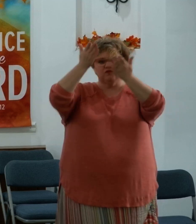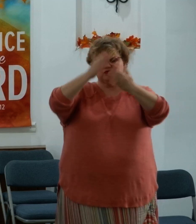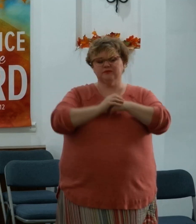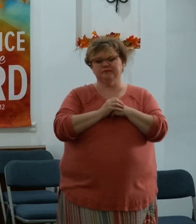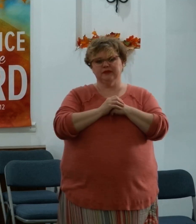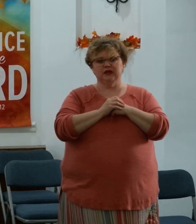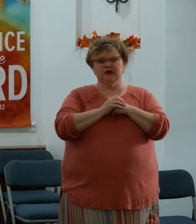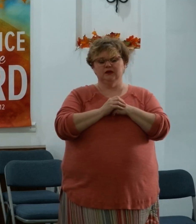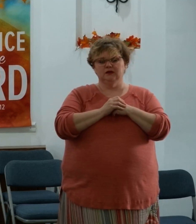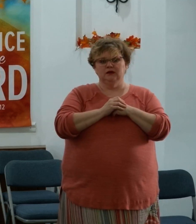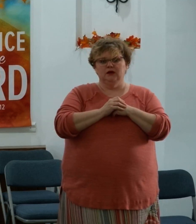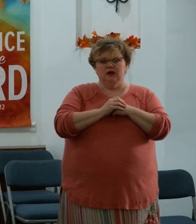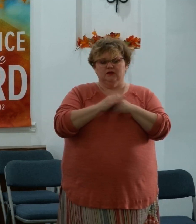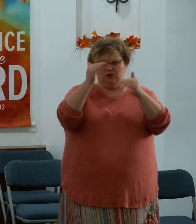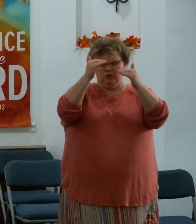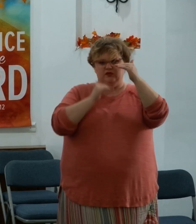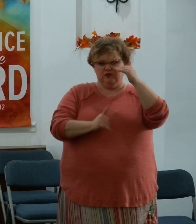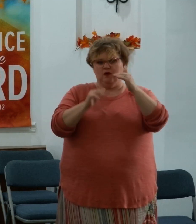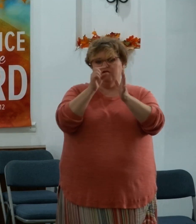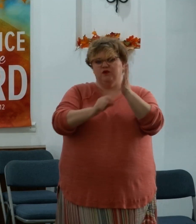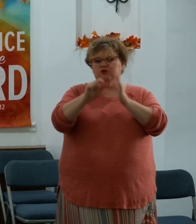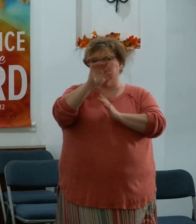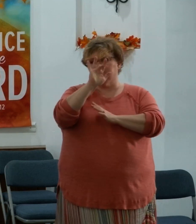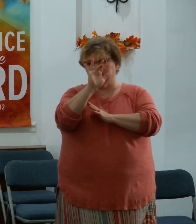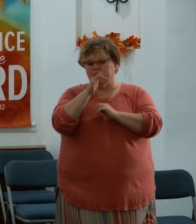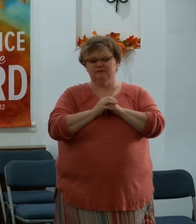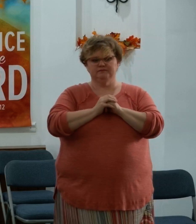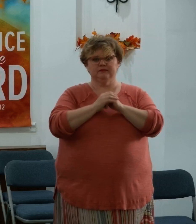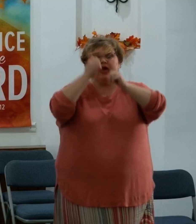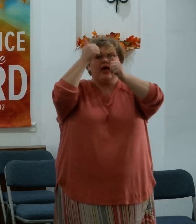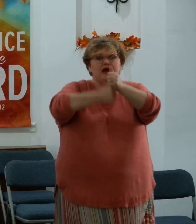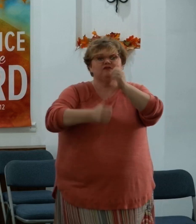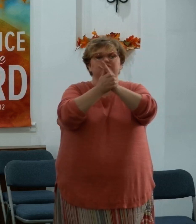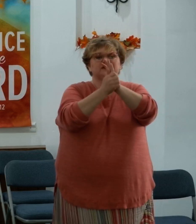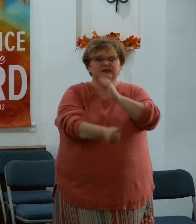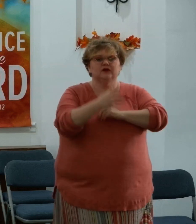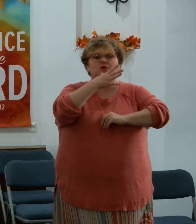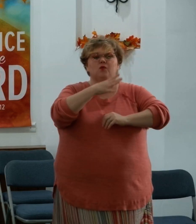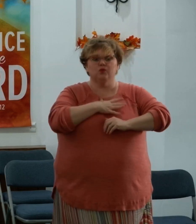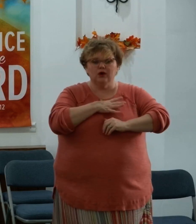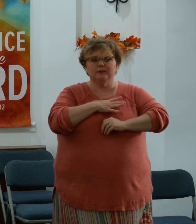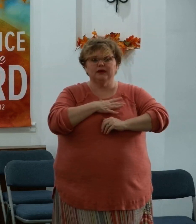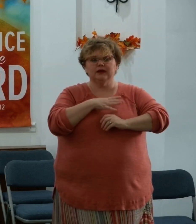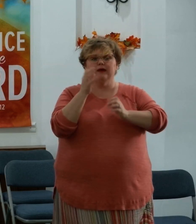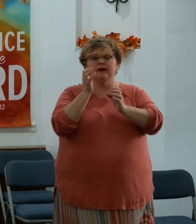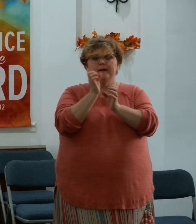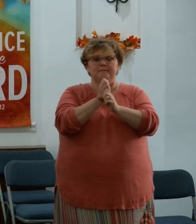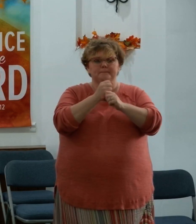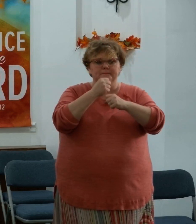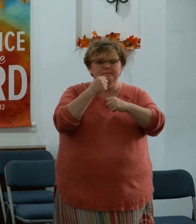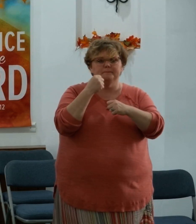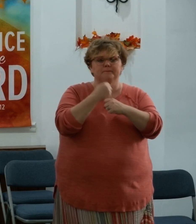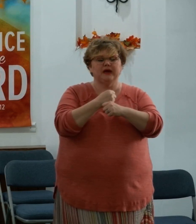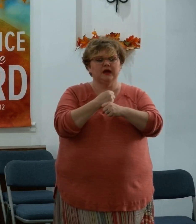going down to verse 25. Every skilled woman spun with her hands and brought what she